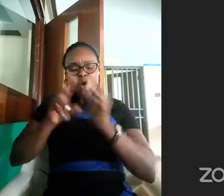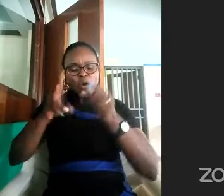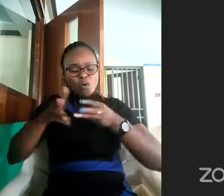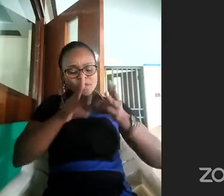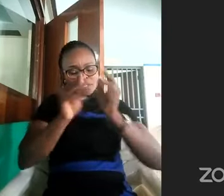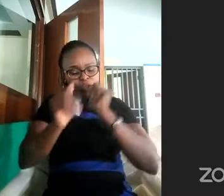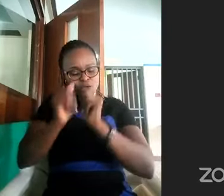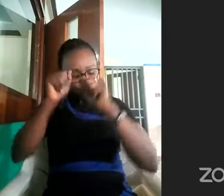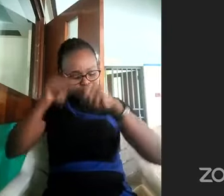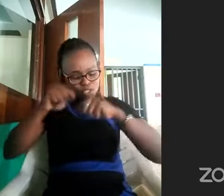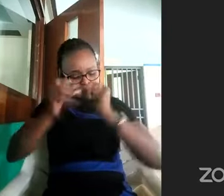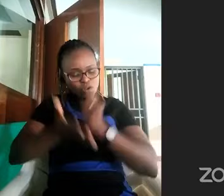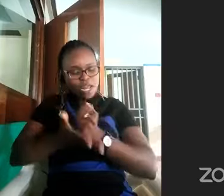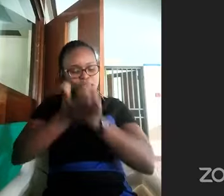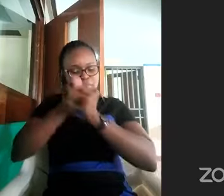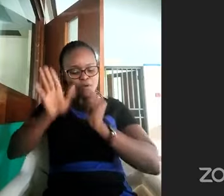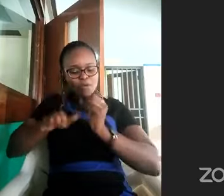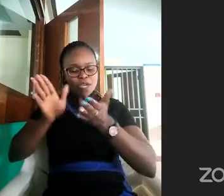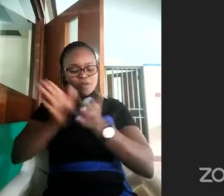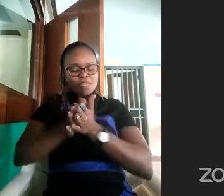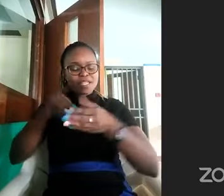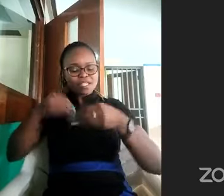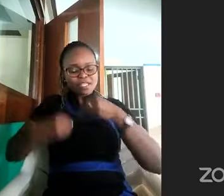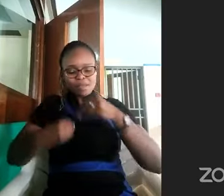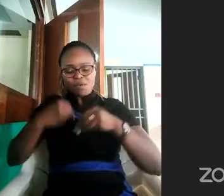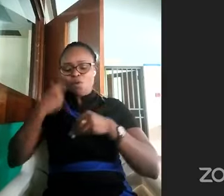their bodies and their lives. So the objective